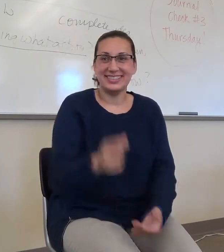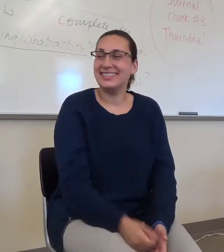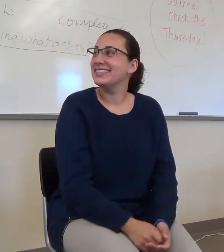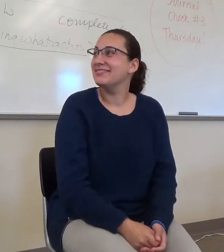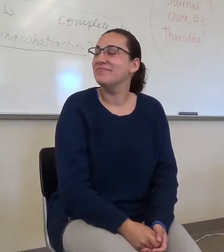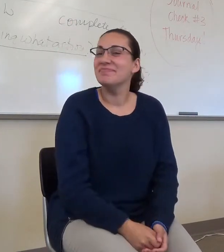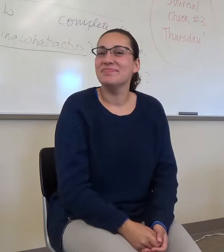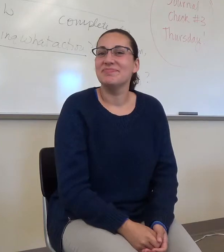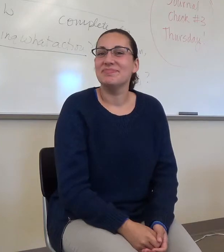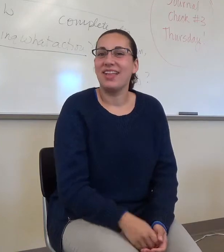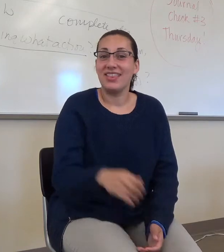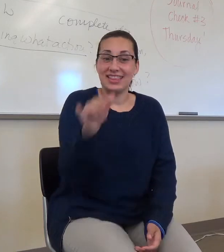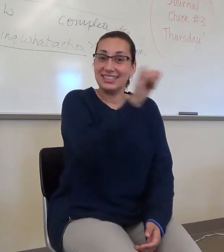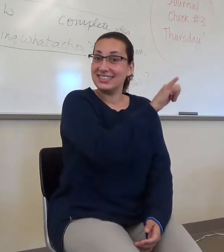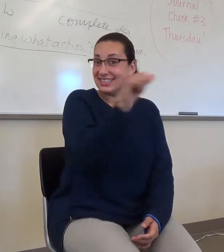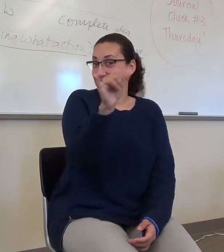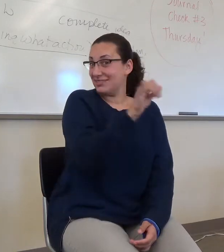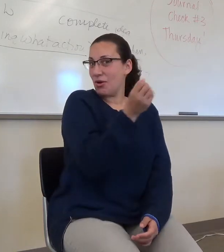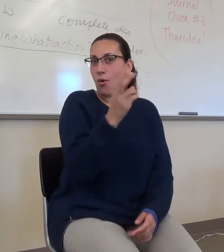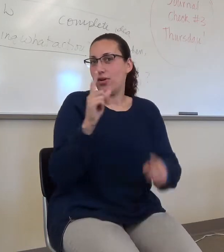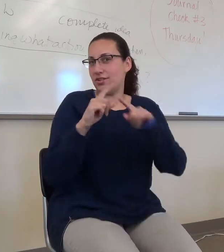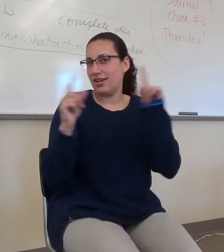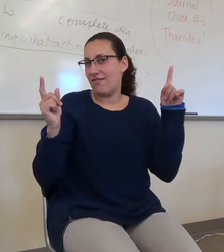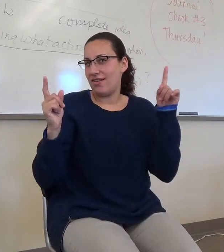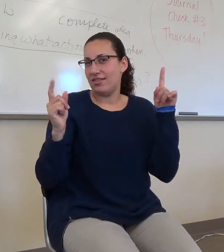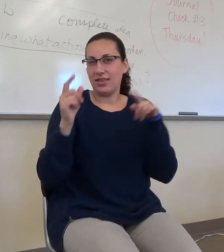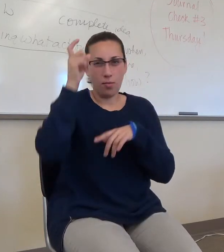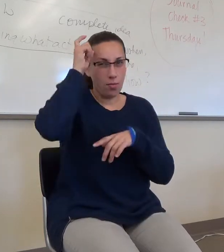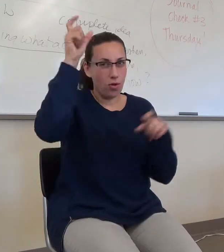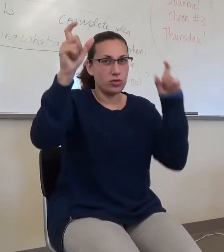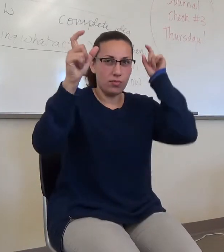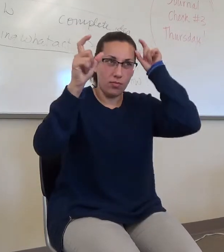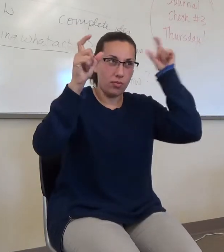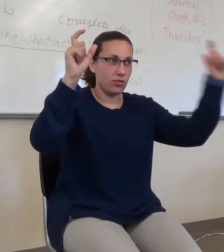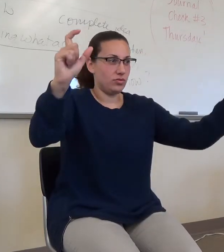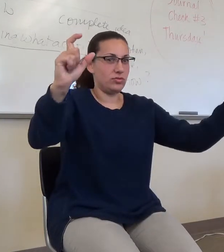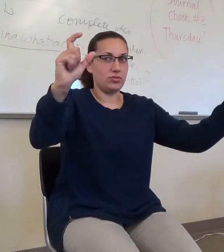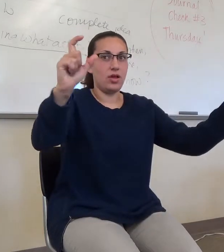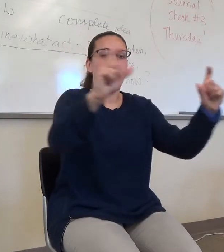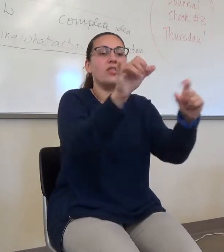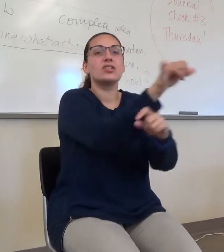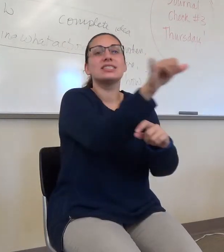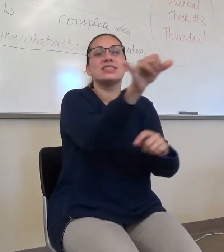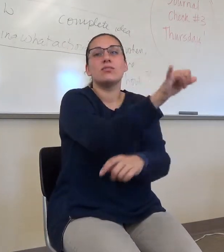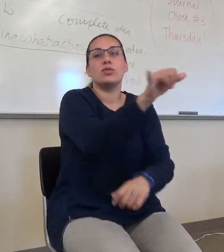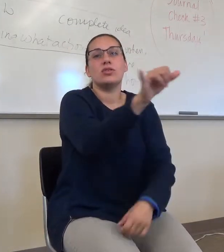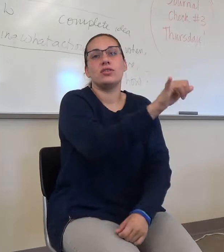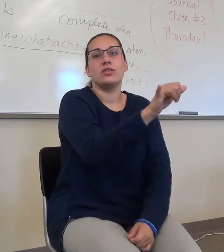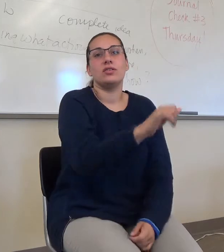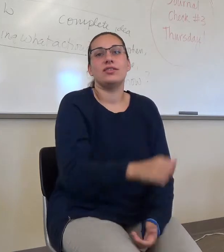these similar or different? Similar. They're similar. Okay, we could add that.